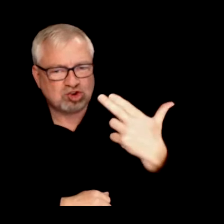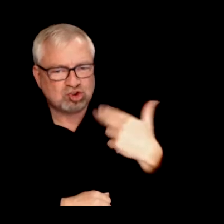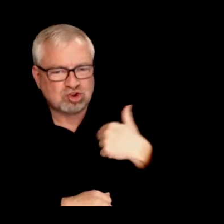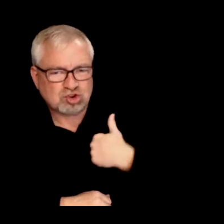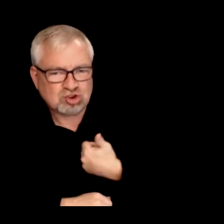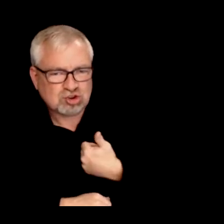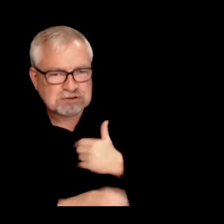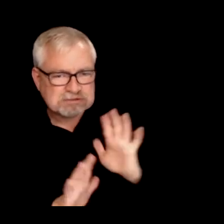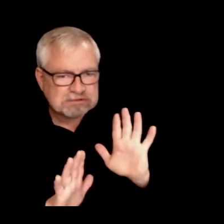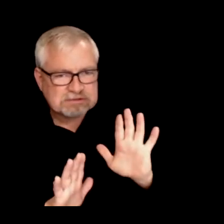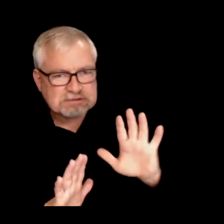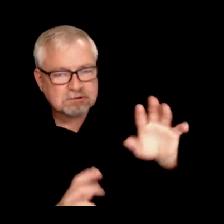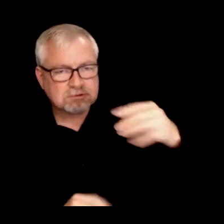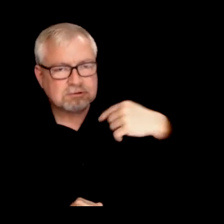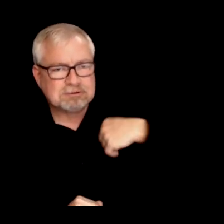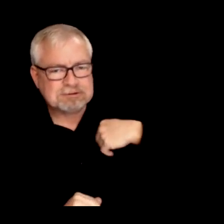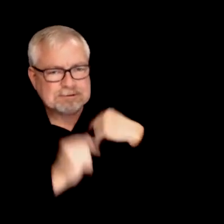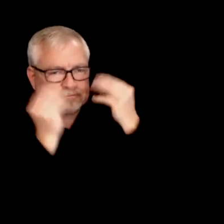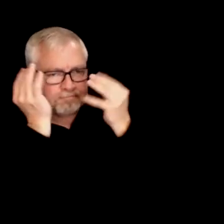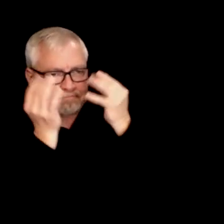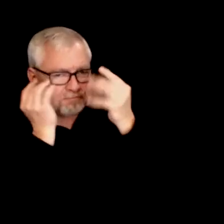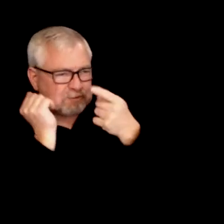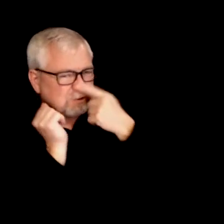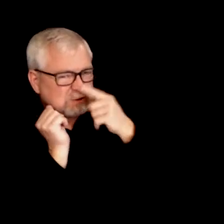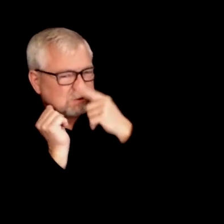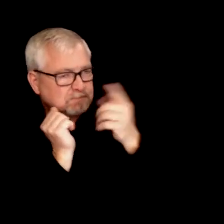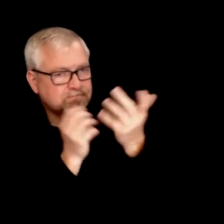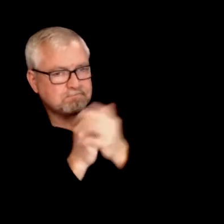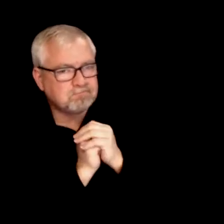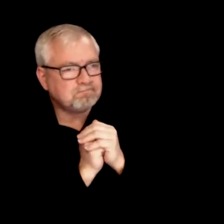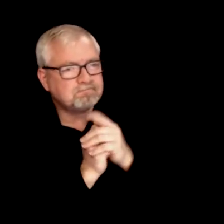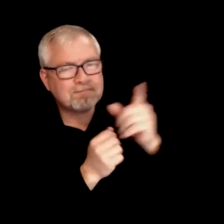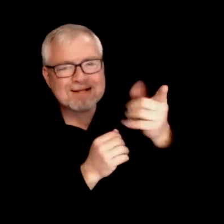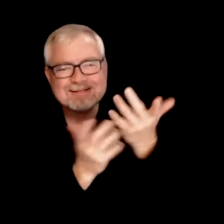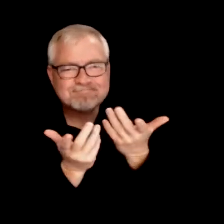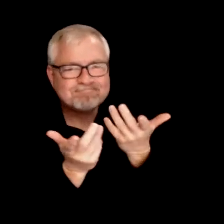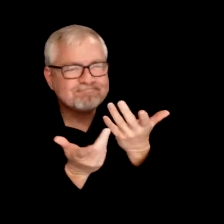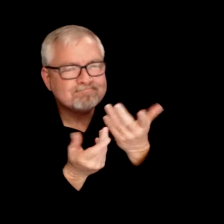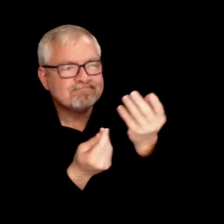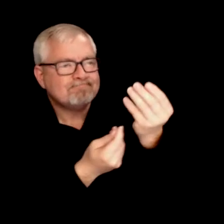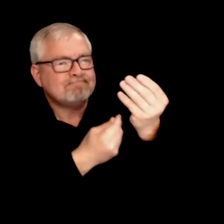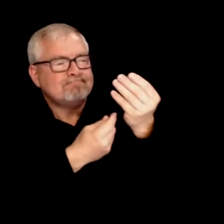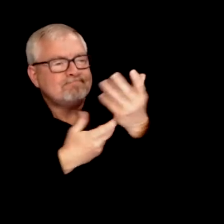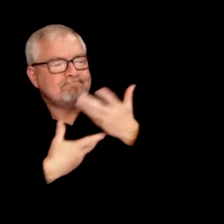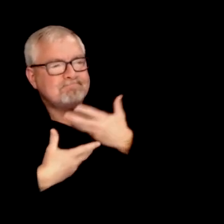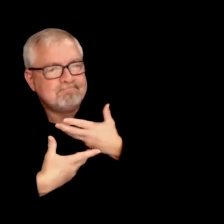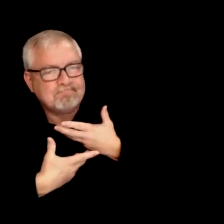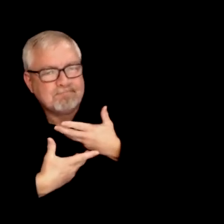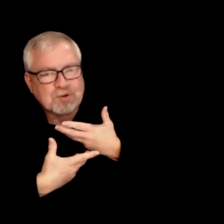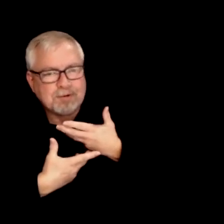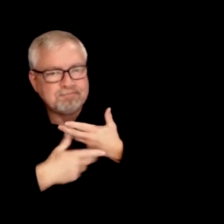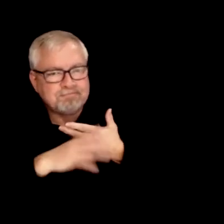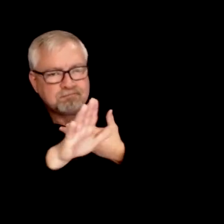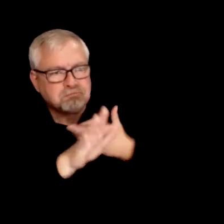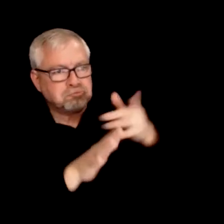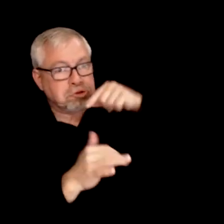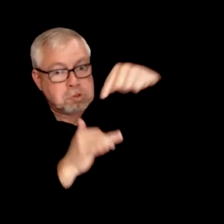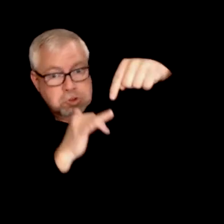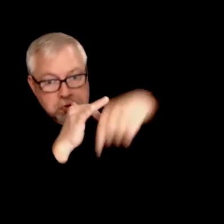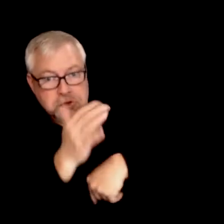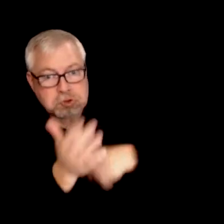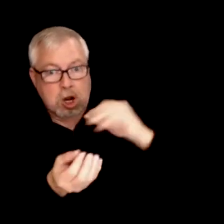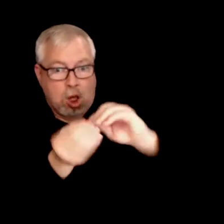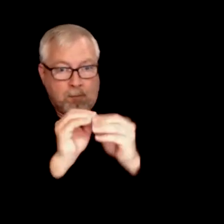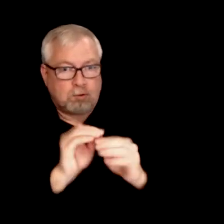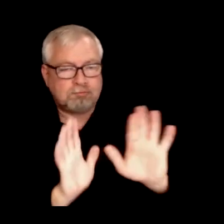I'm wondering if you can give us a rough idea, maybe without getting too heavily into the numbers, but the initial distributions